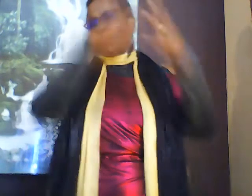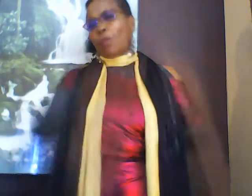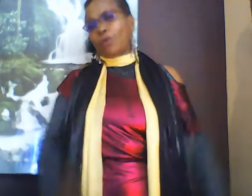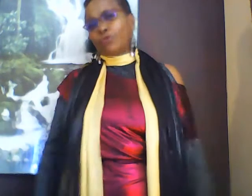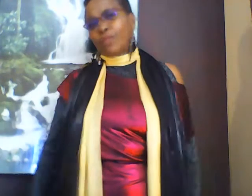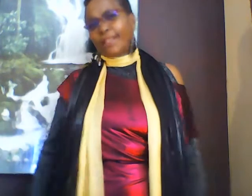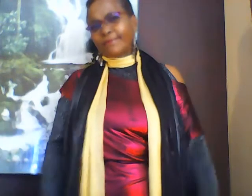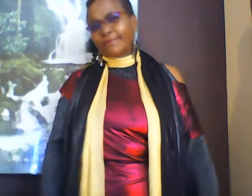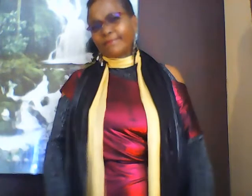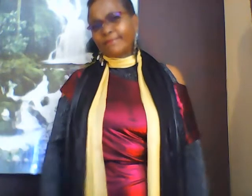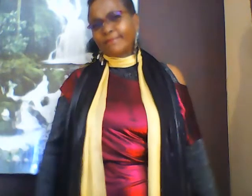disproportionate.